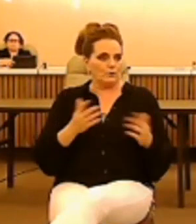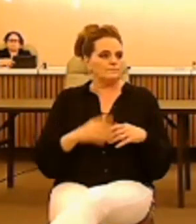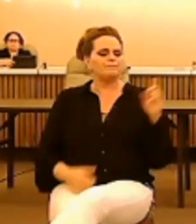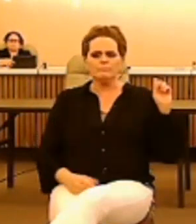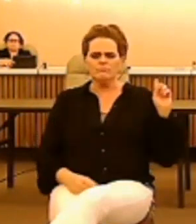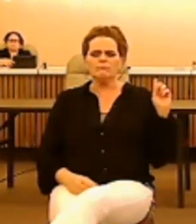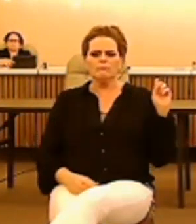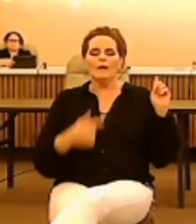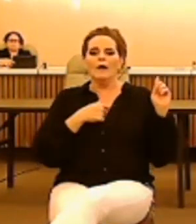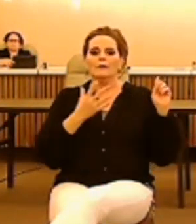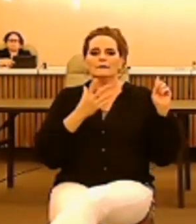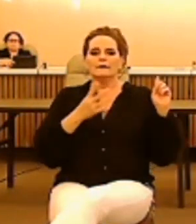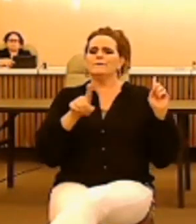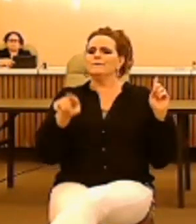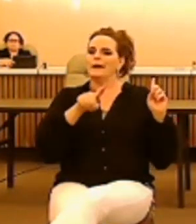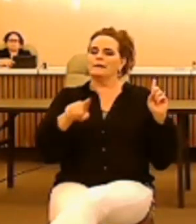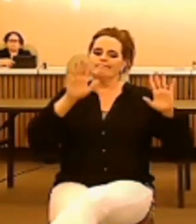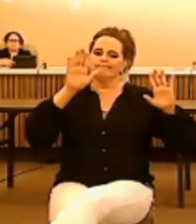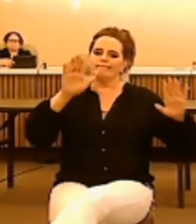to say you guys have been great.